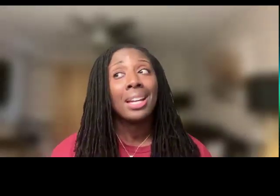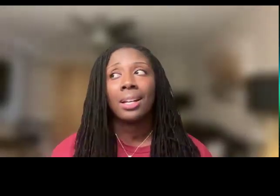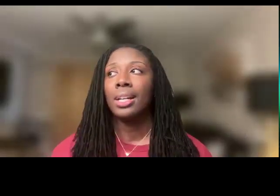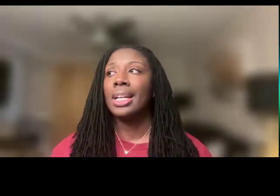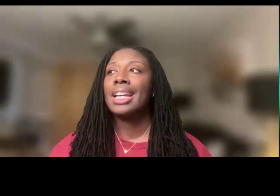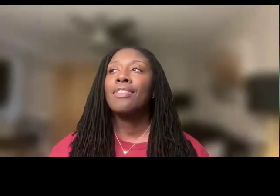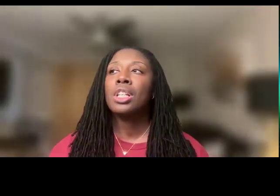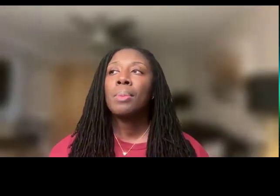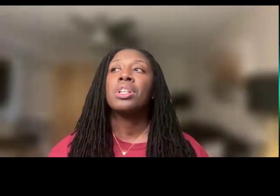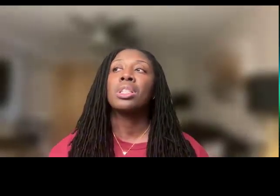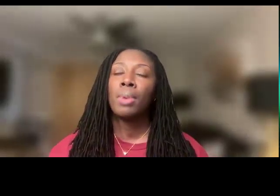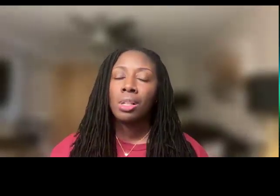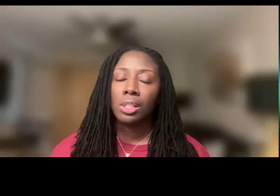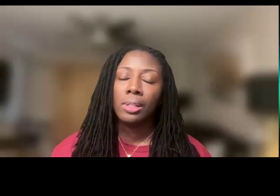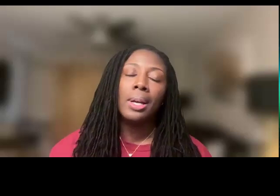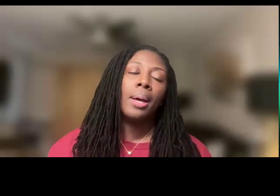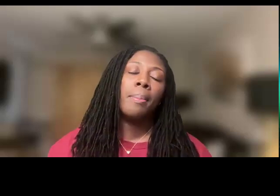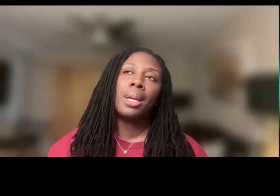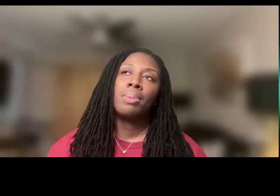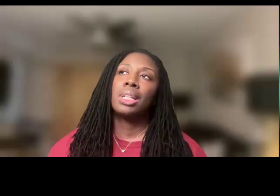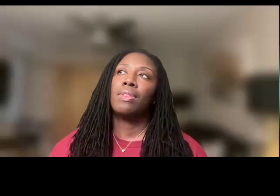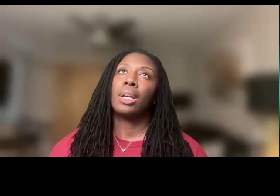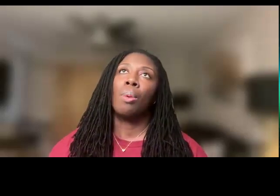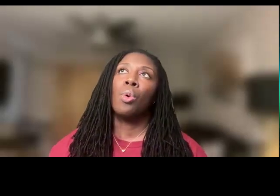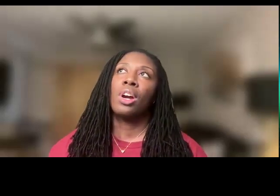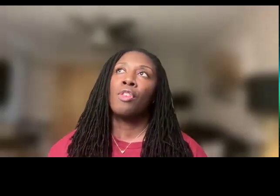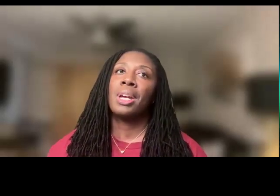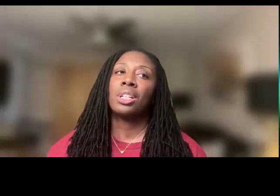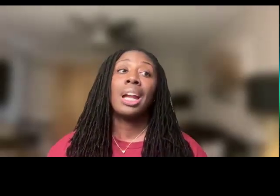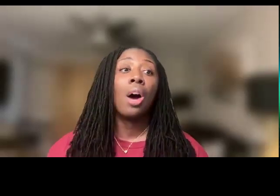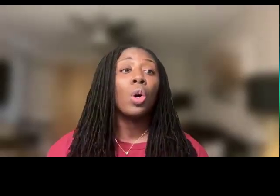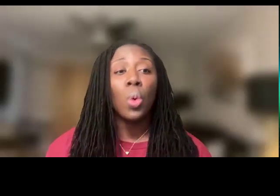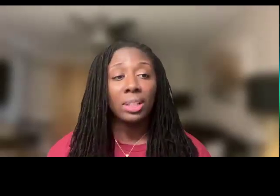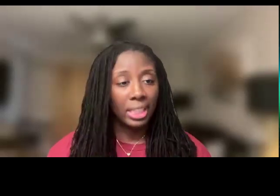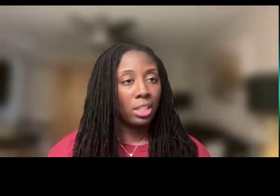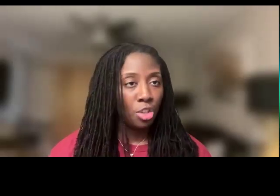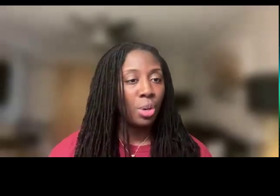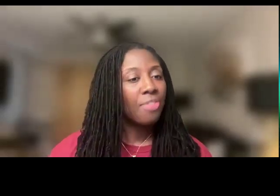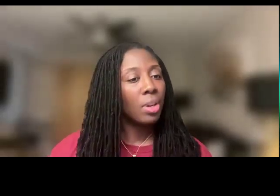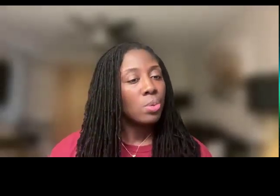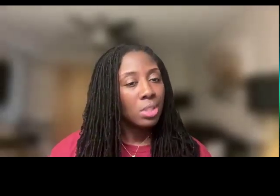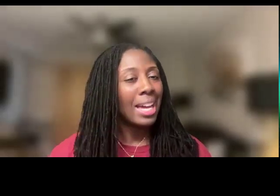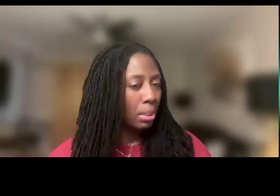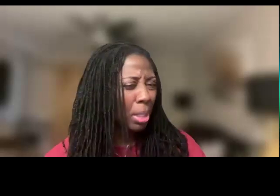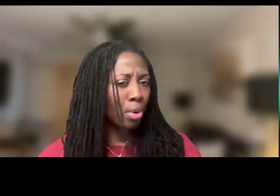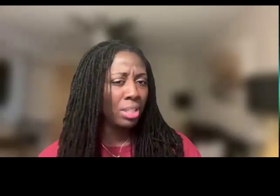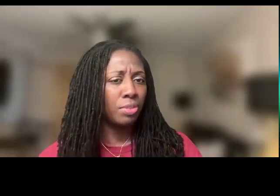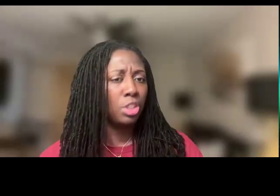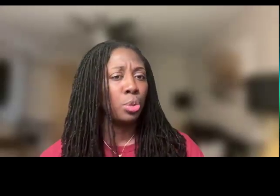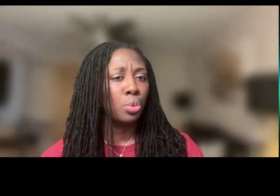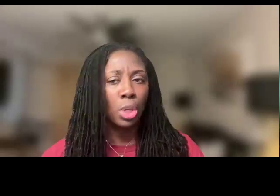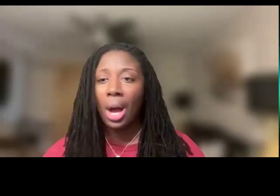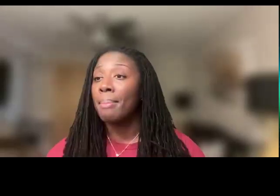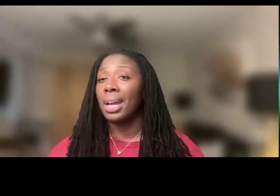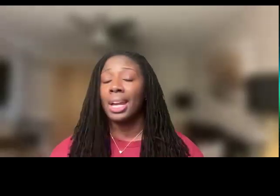cells. And if the number is smaller, maybe giving more information on how quickly you got those, that can be